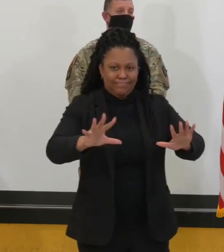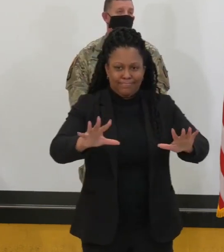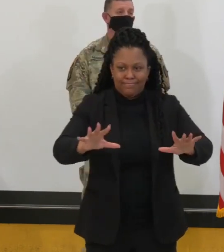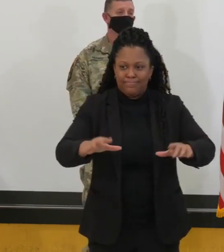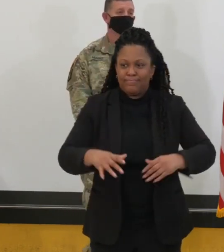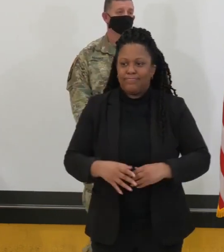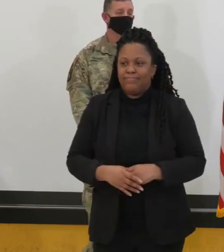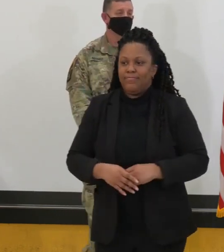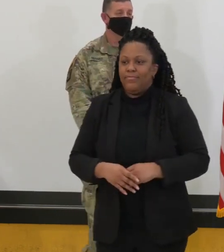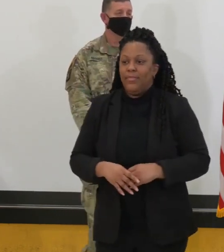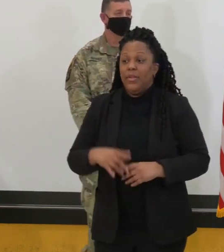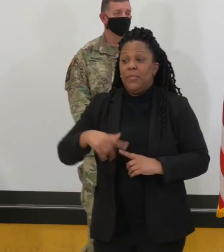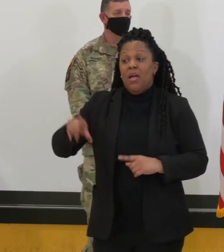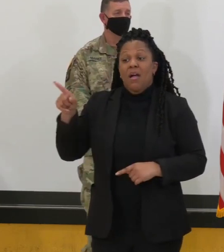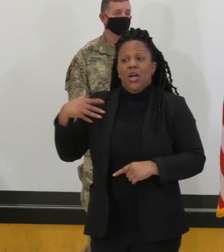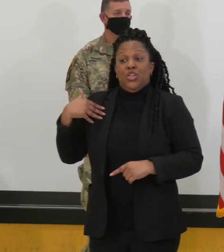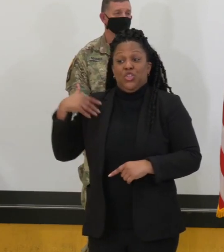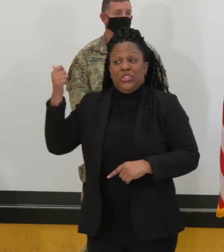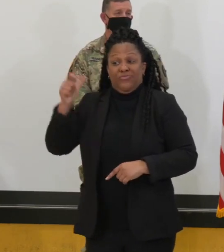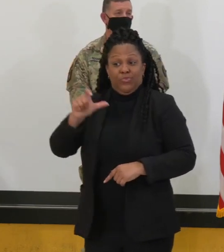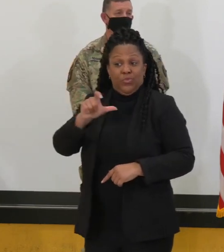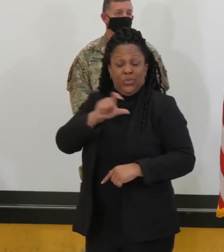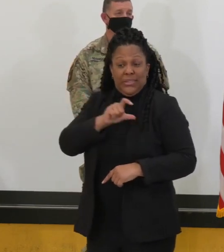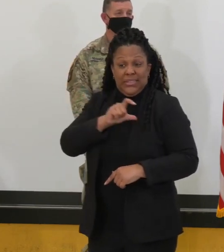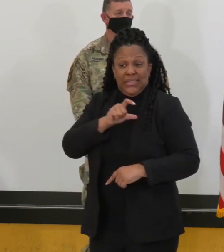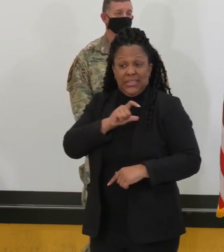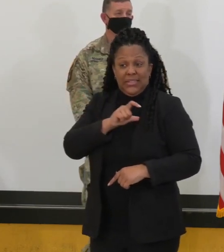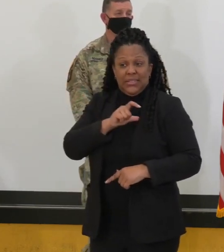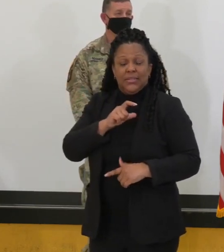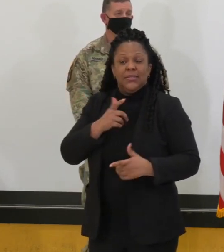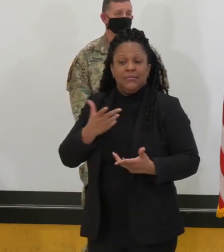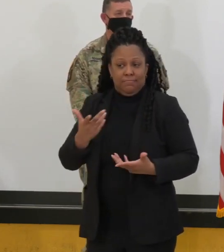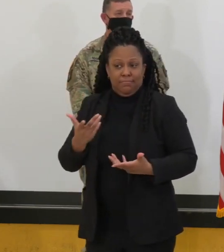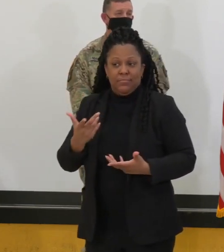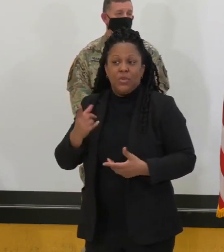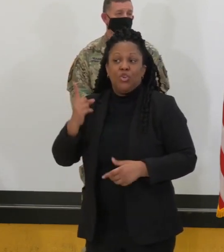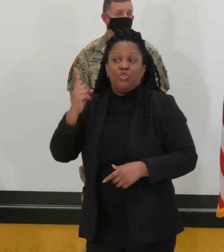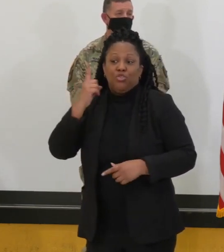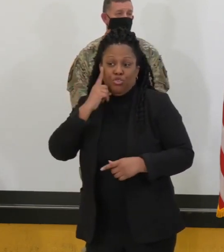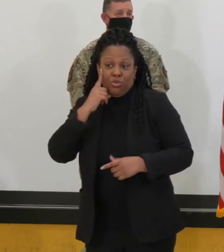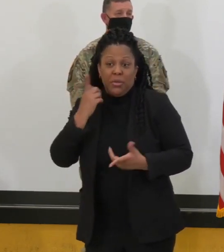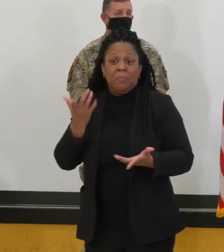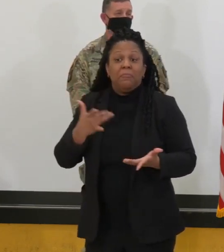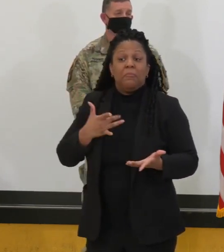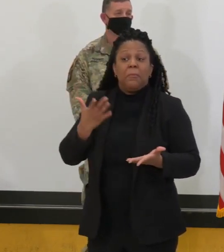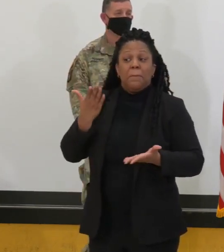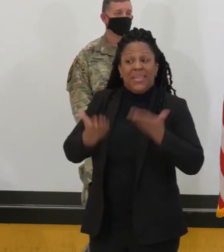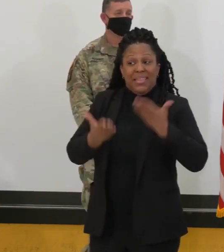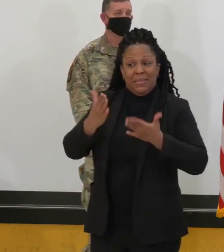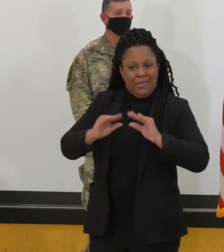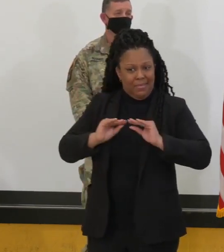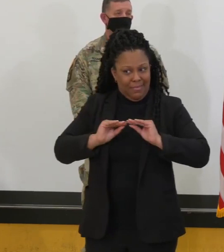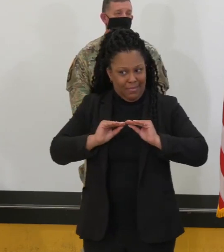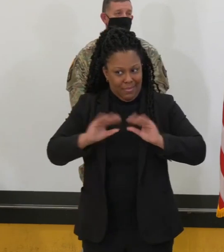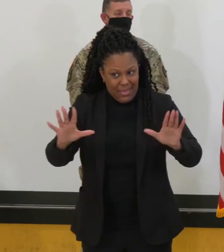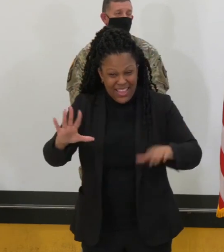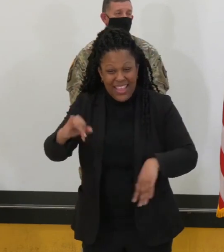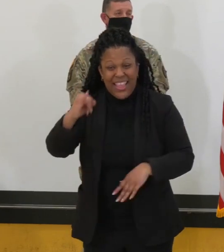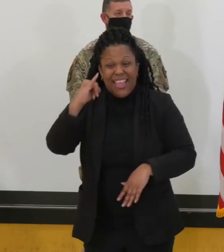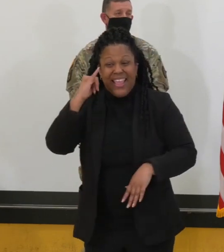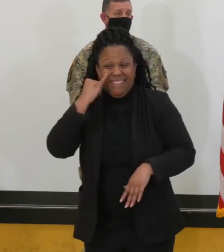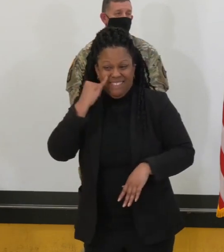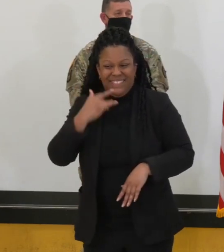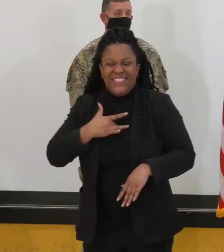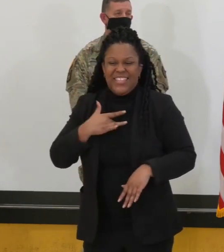Cleo, may release the body cam footage if they believe that it is in the interest of justice or